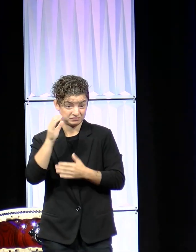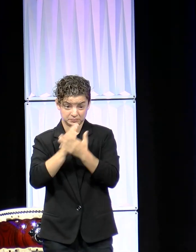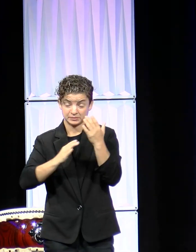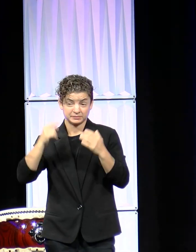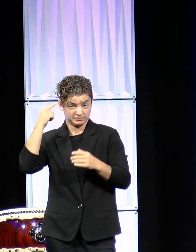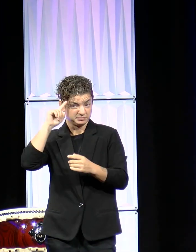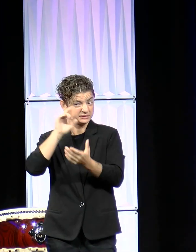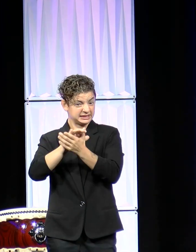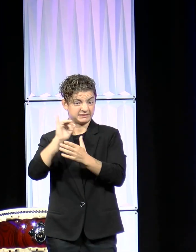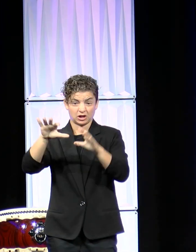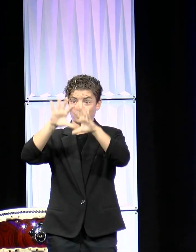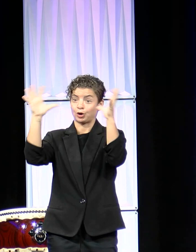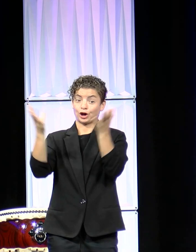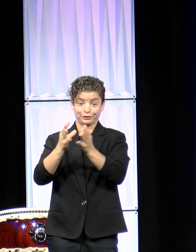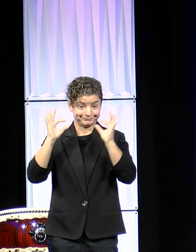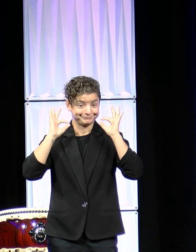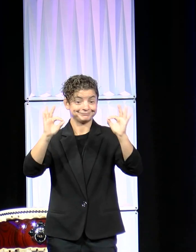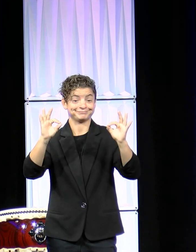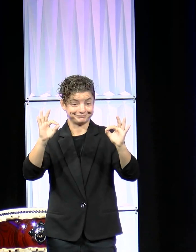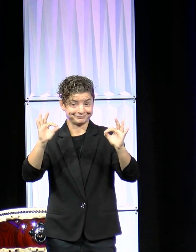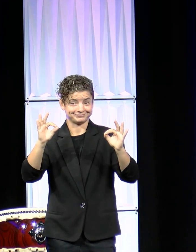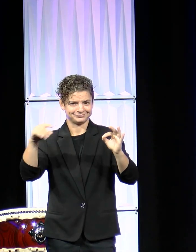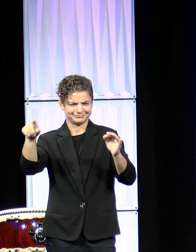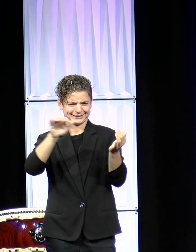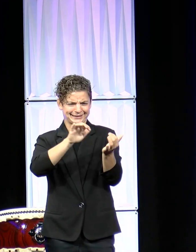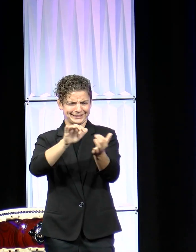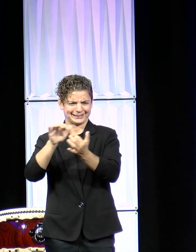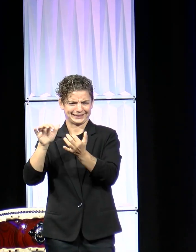I'm getting humor at all the wrong spots today.